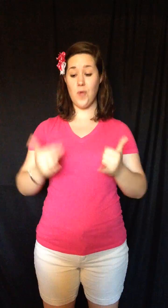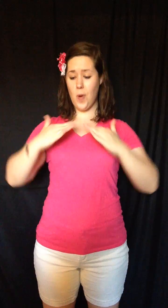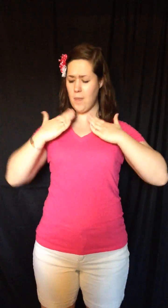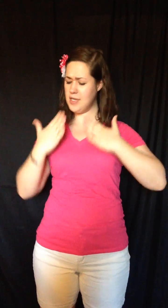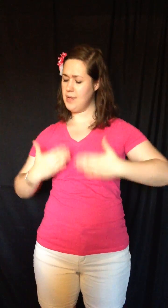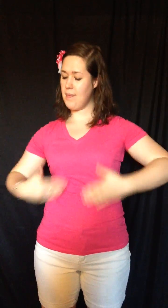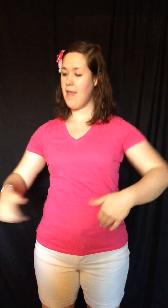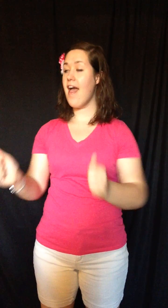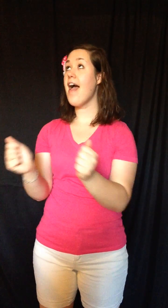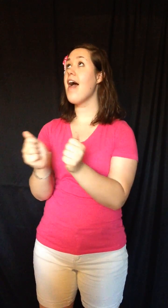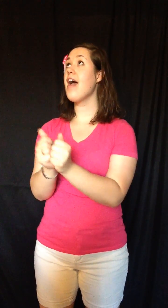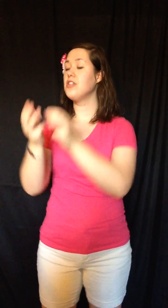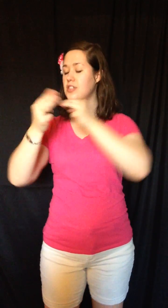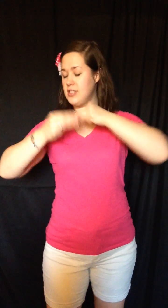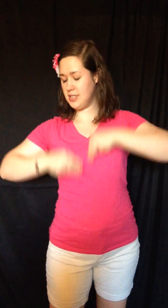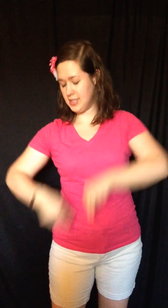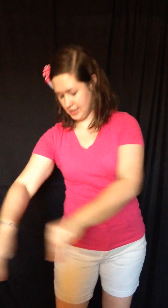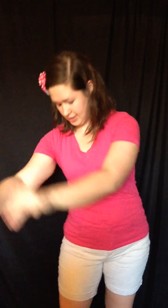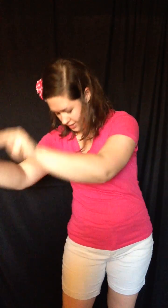robed in majesty